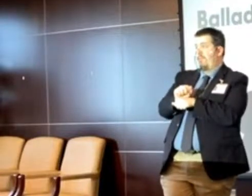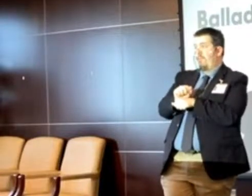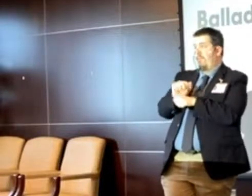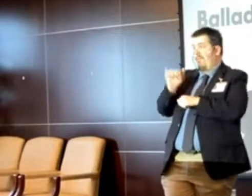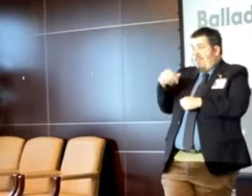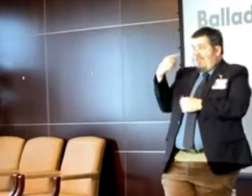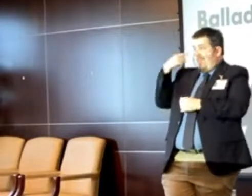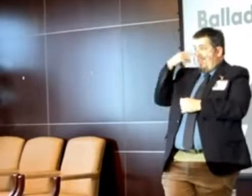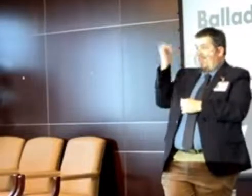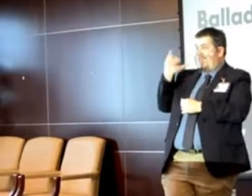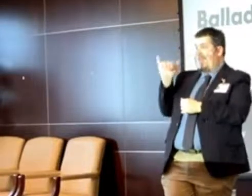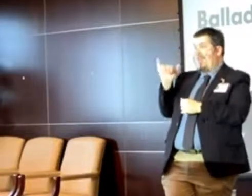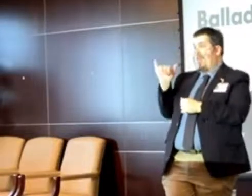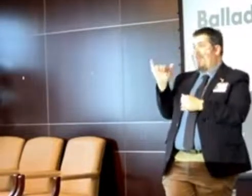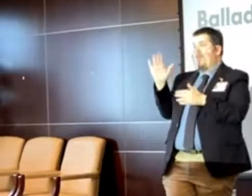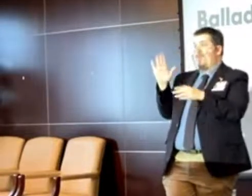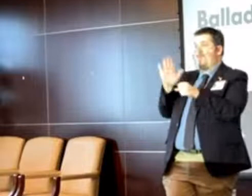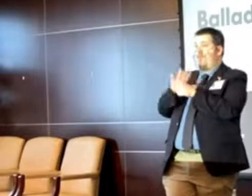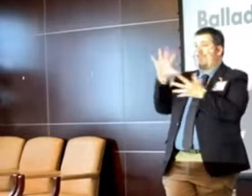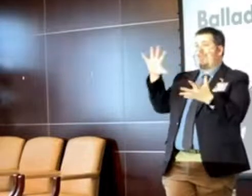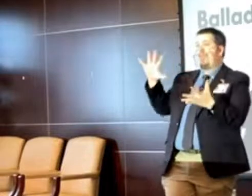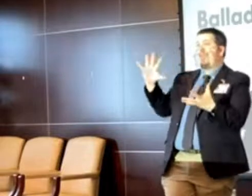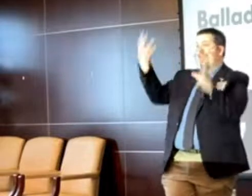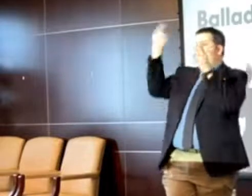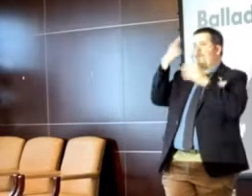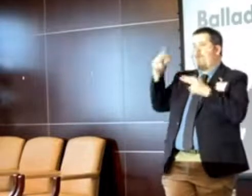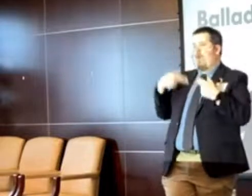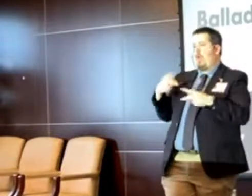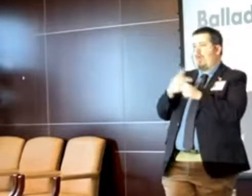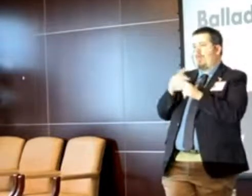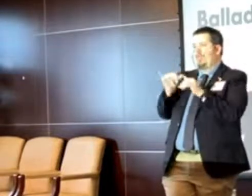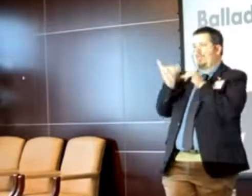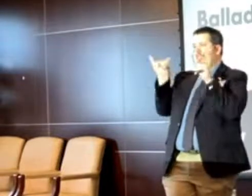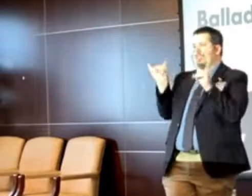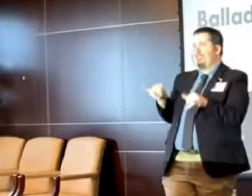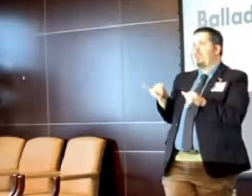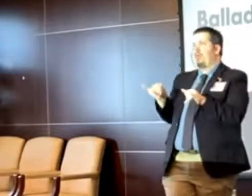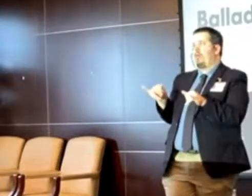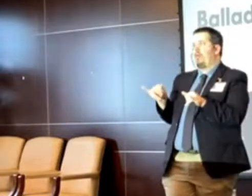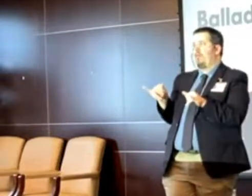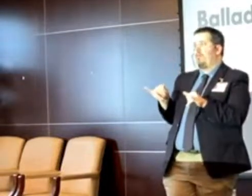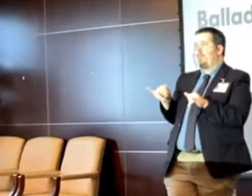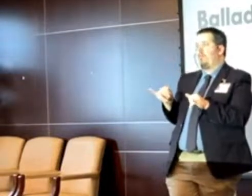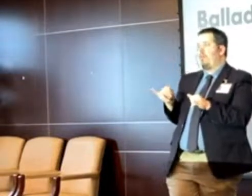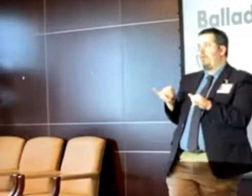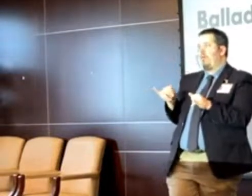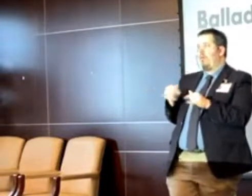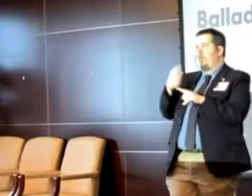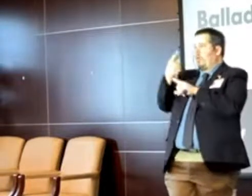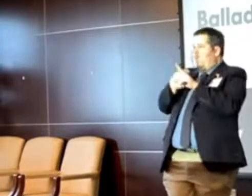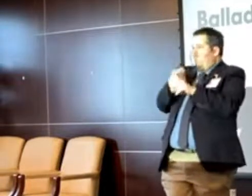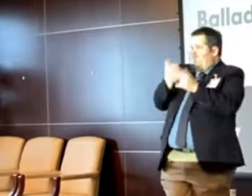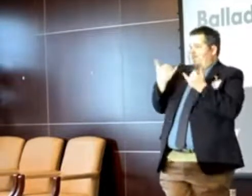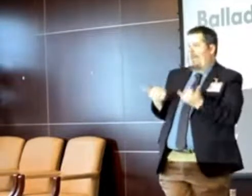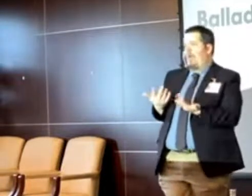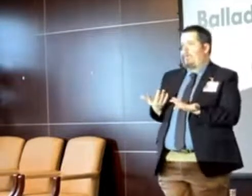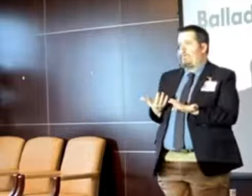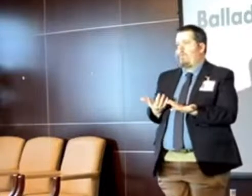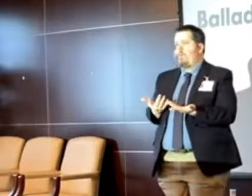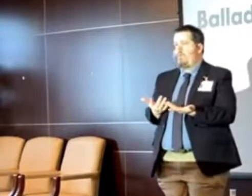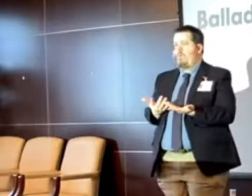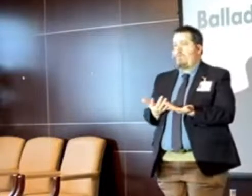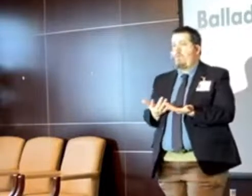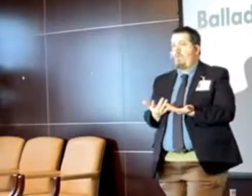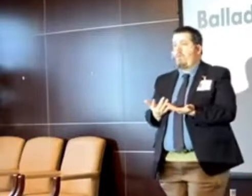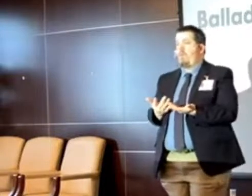that sounds like an absolute total catastrophe for a healthcare system up front in a month from now, basically.